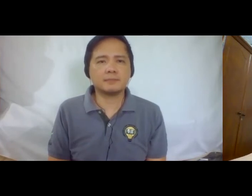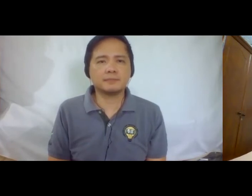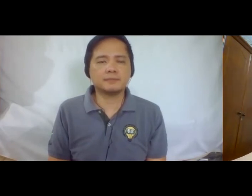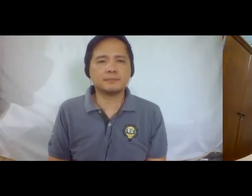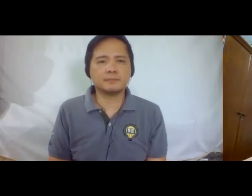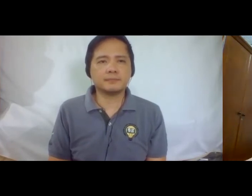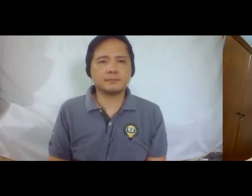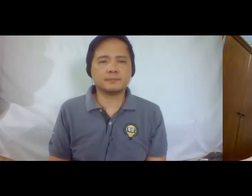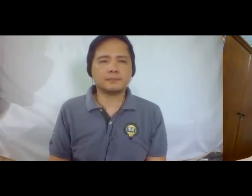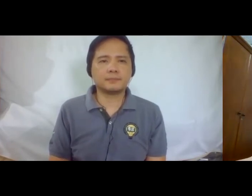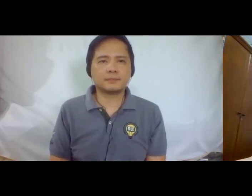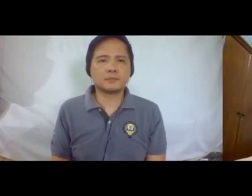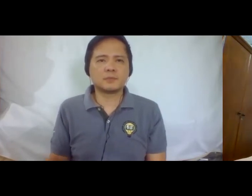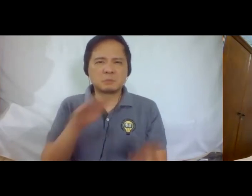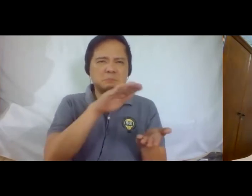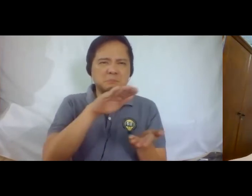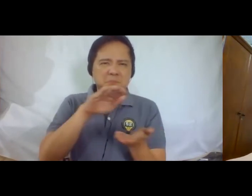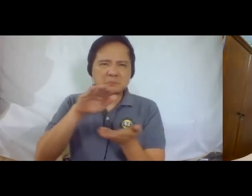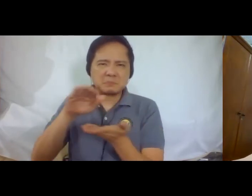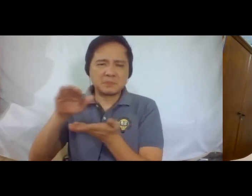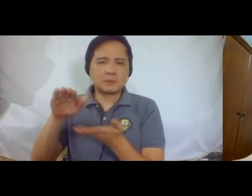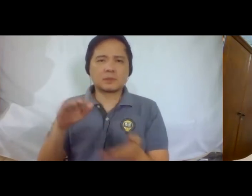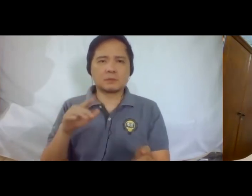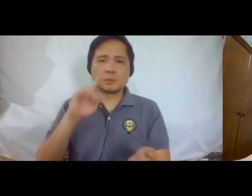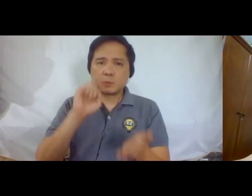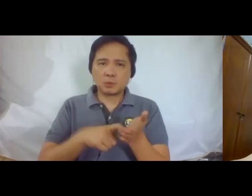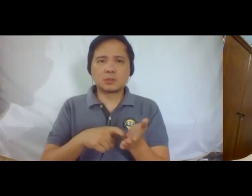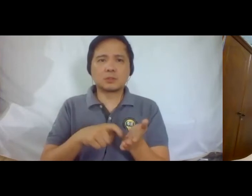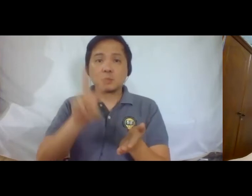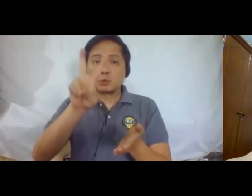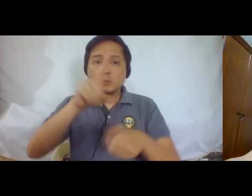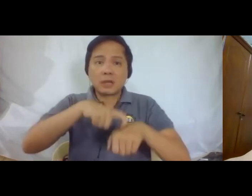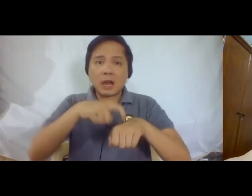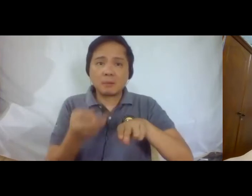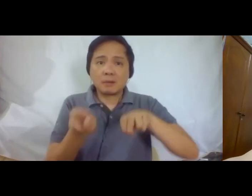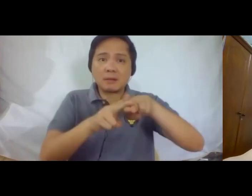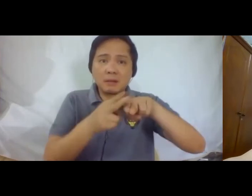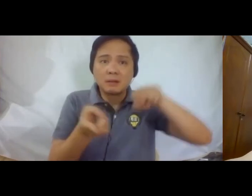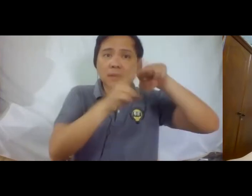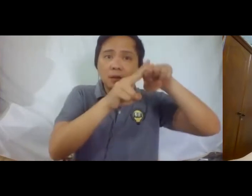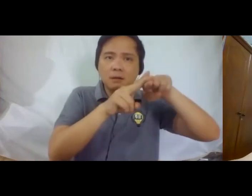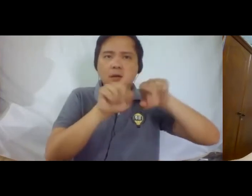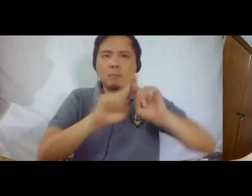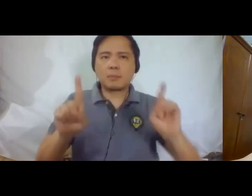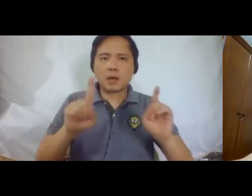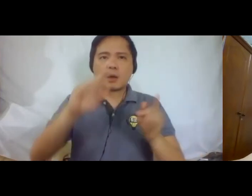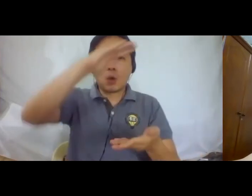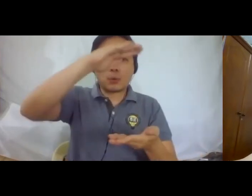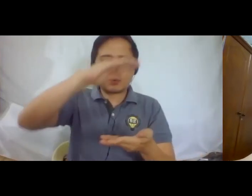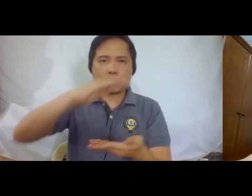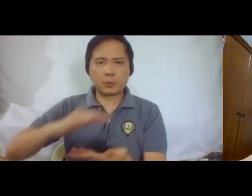asking. it's pretty stable. It's gone up 2 times, but now it's back down again.